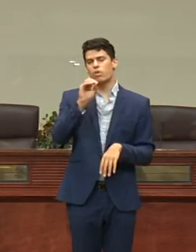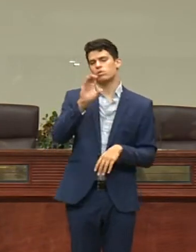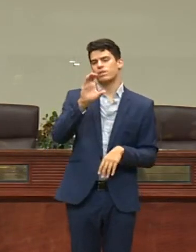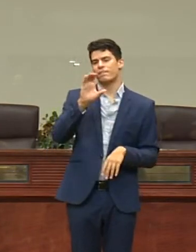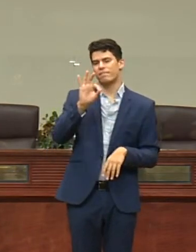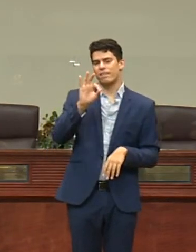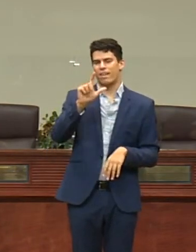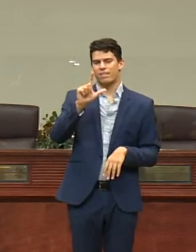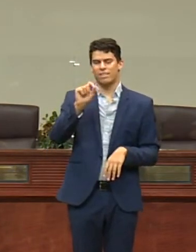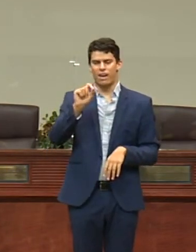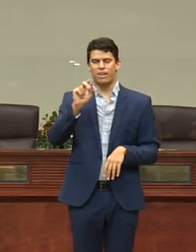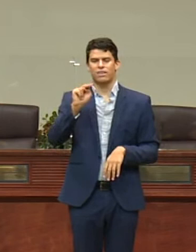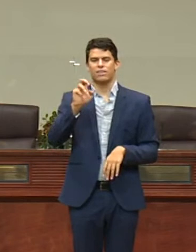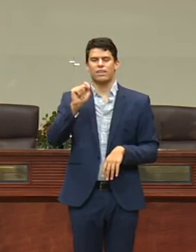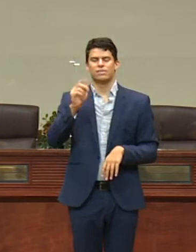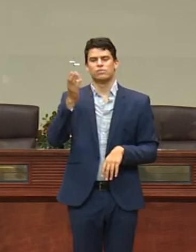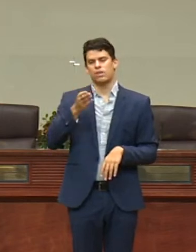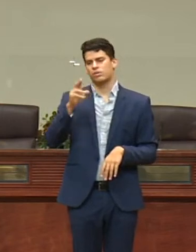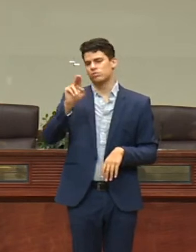ocfl.net/rental assistance to register.